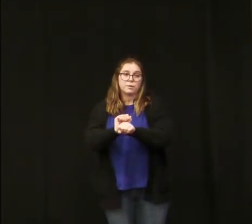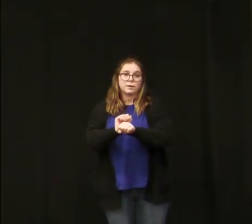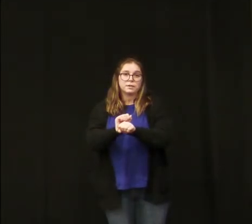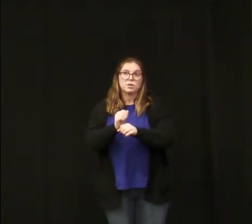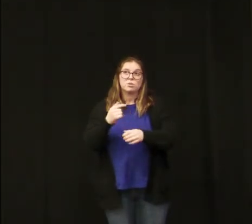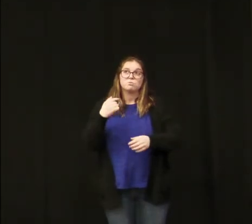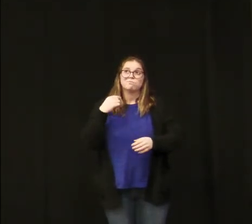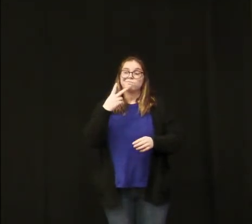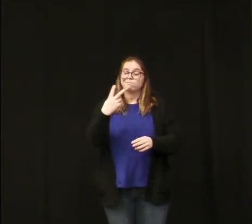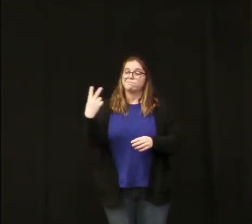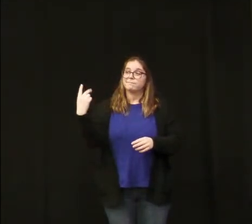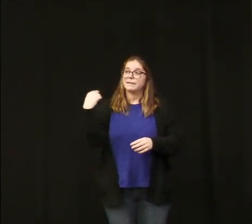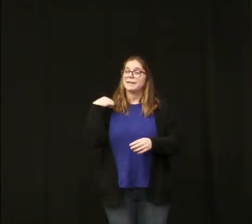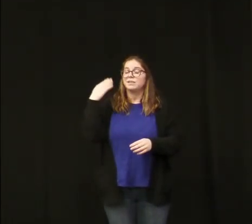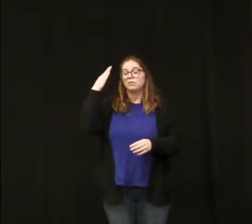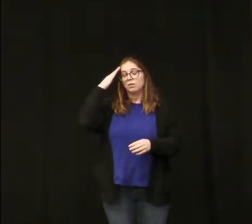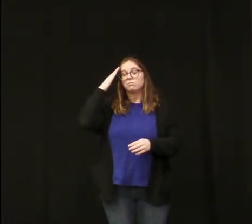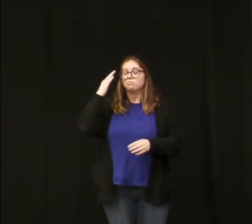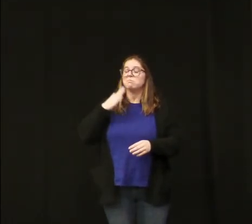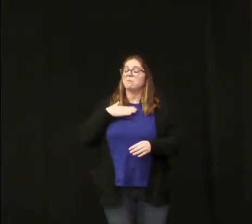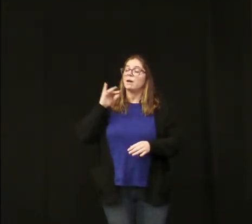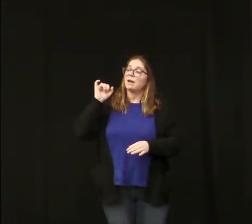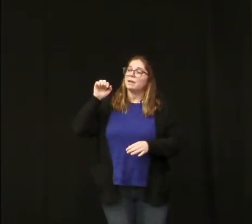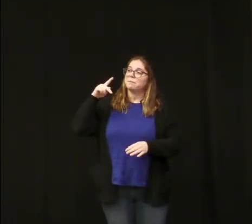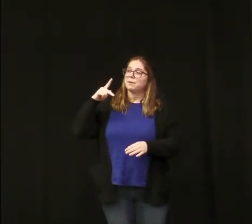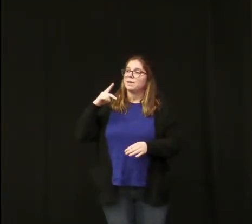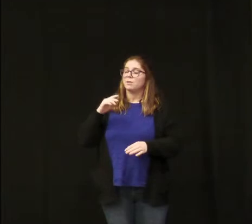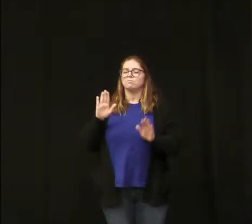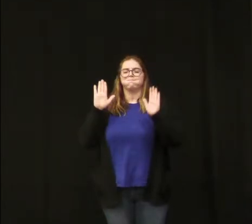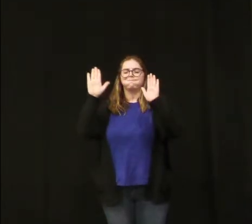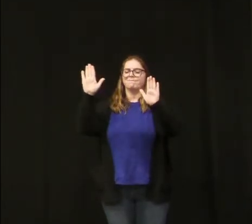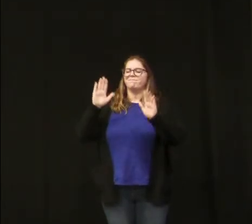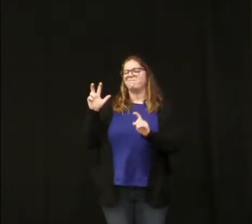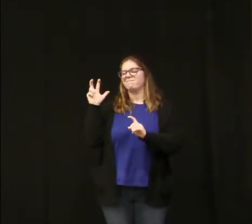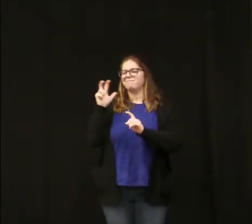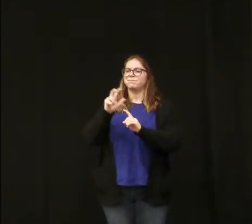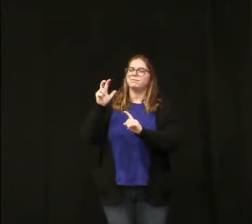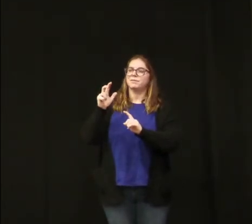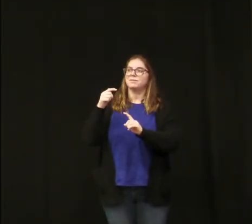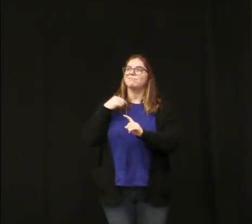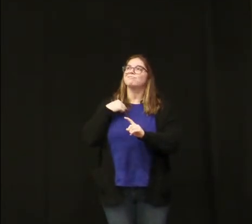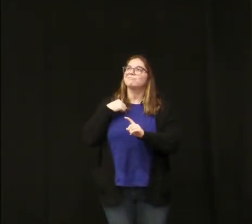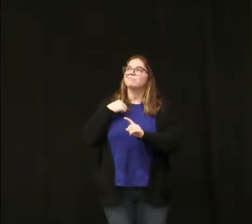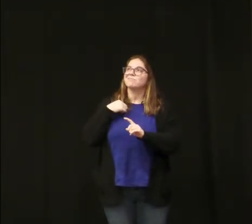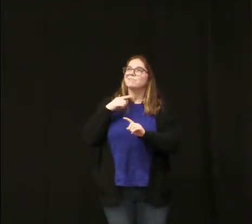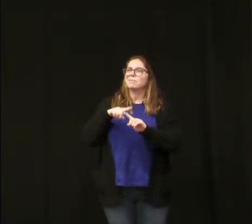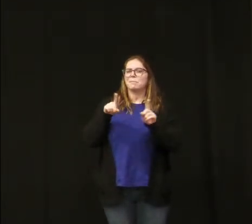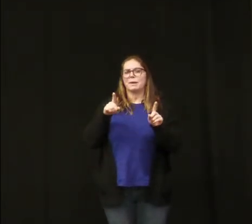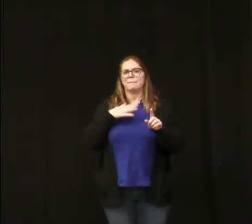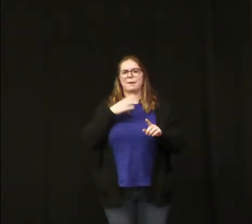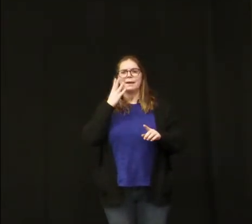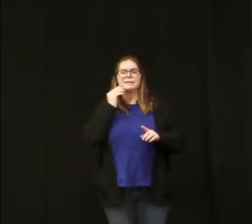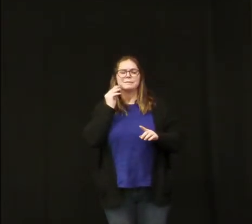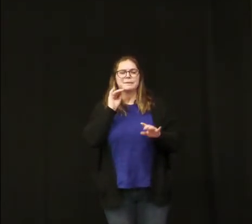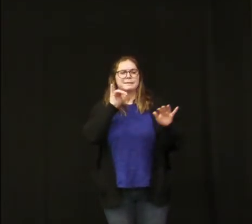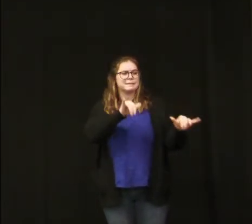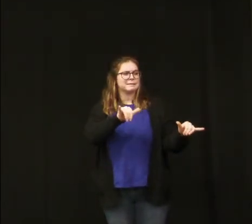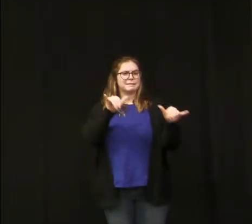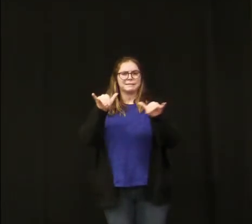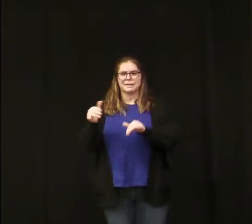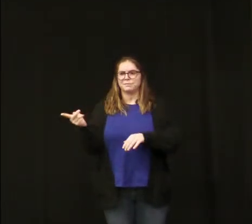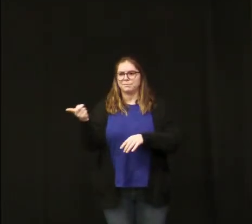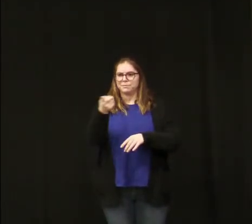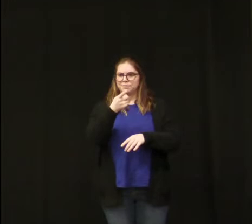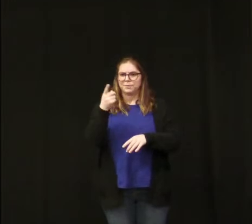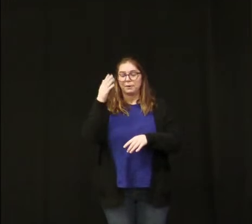all these things, great things in my IEP when I didn't, because I did this experience. I had the same experience as you all did. And